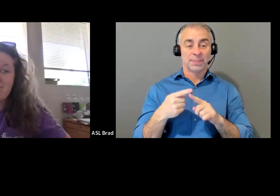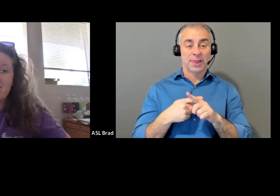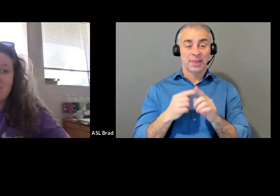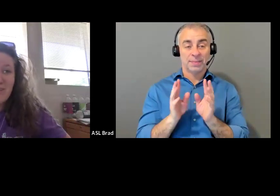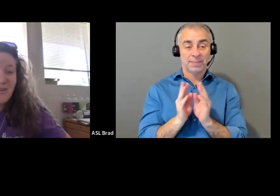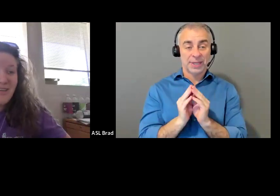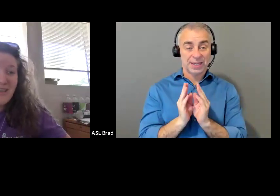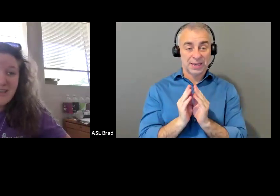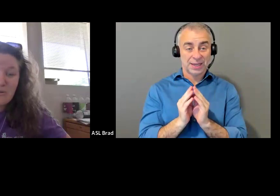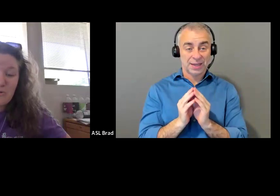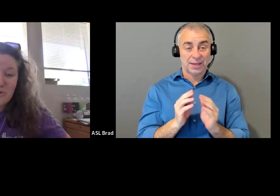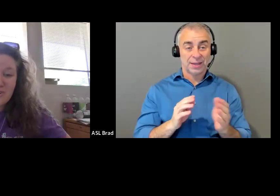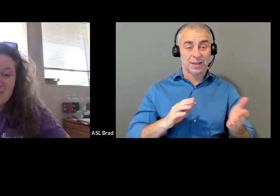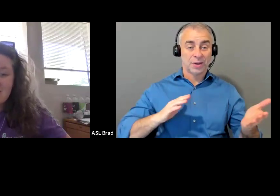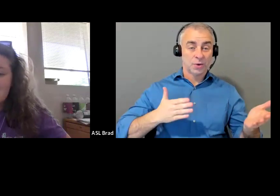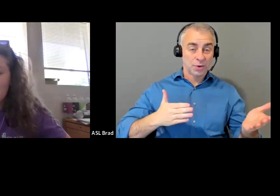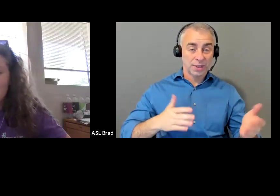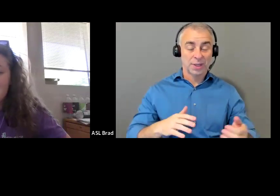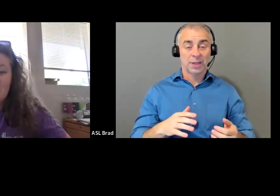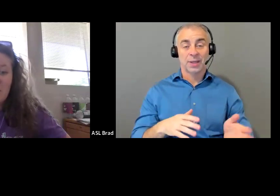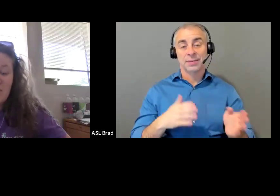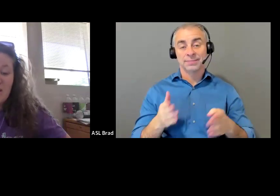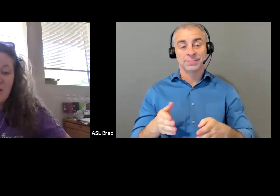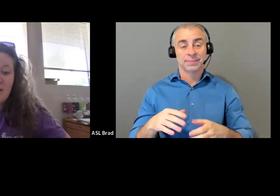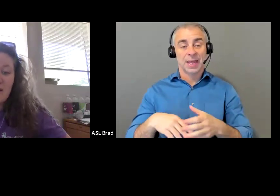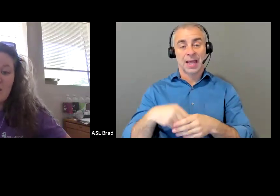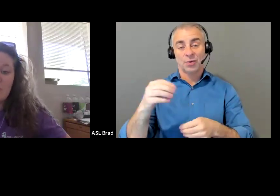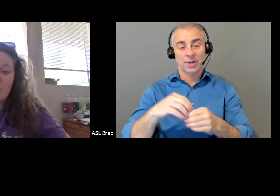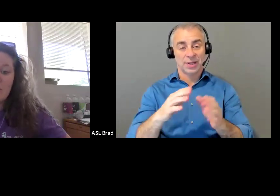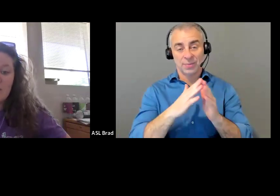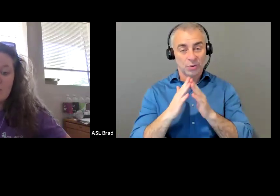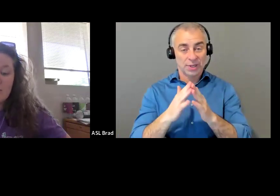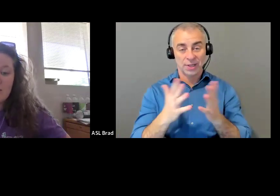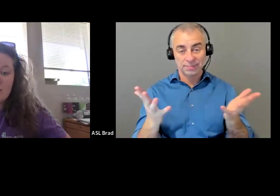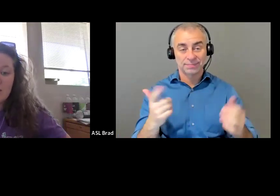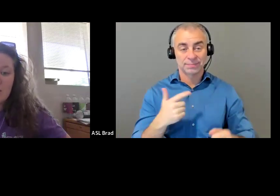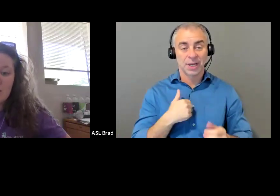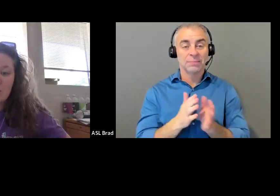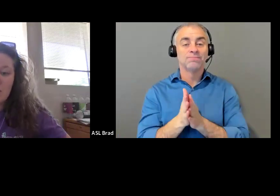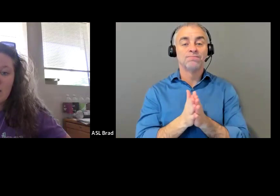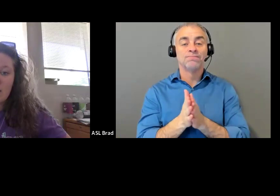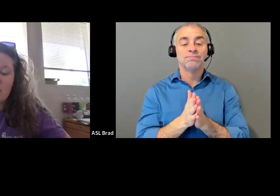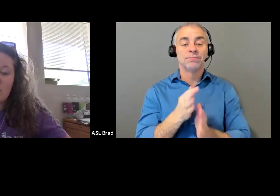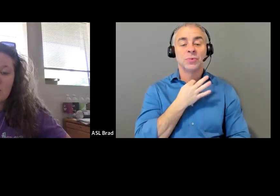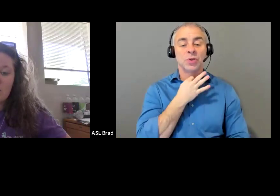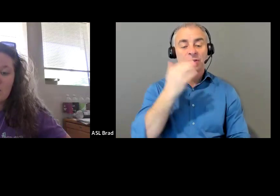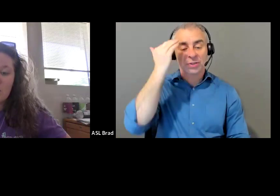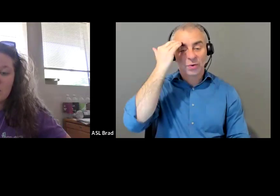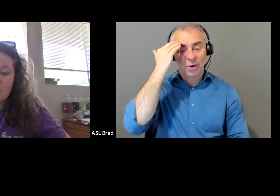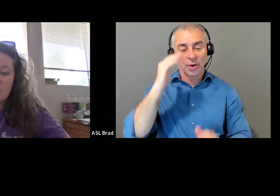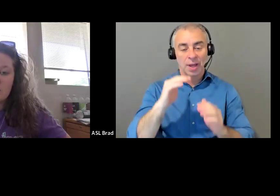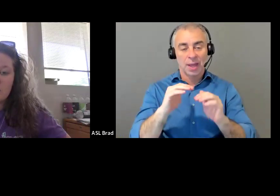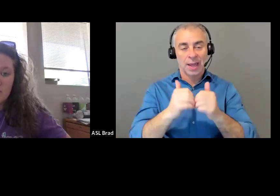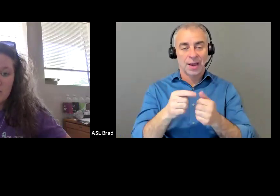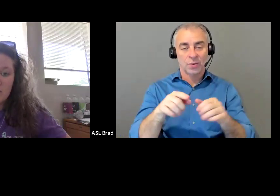for cooking or going in the community? I'm really interested to know how you